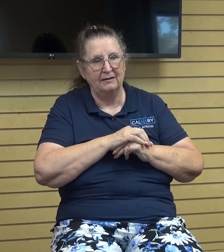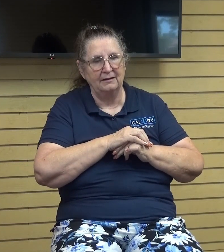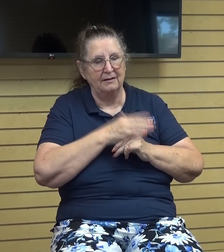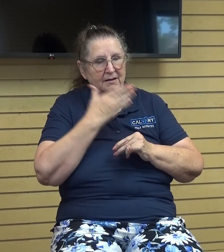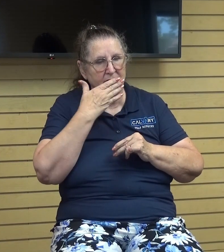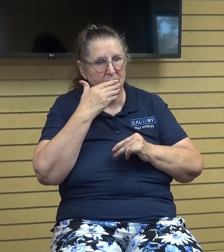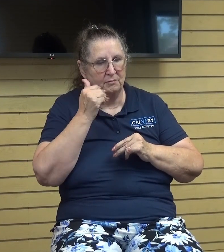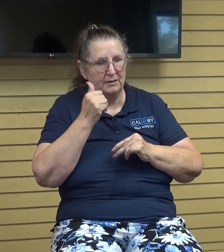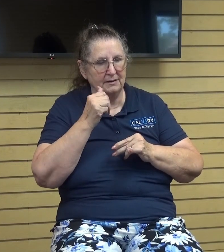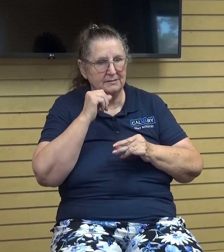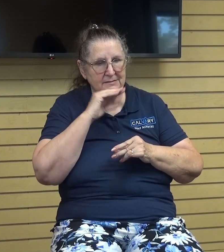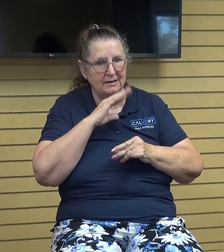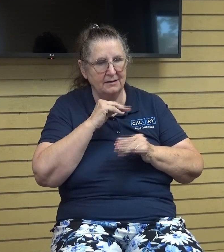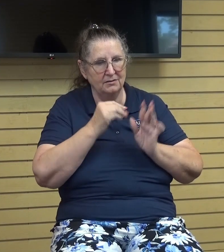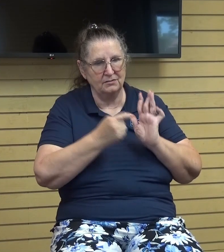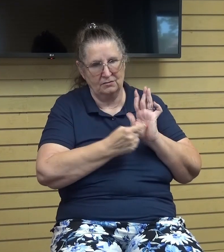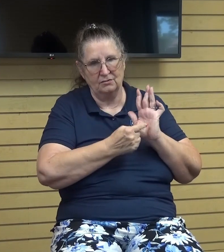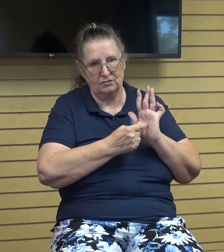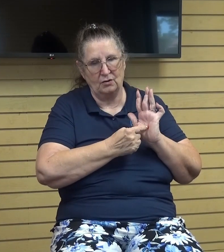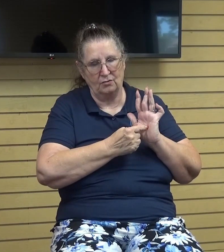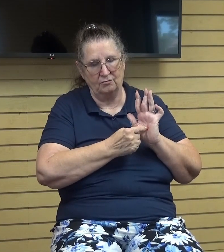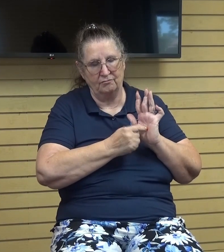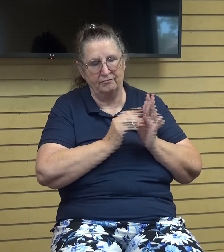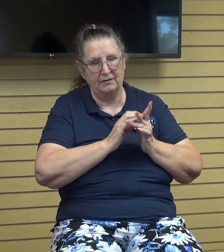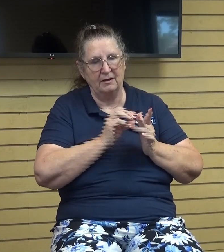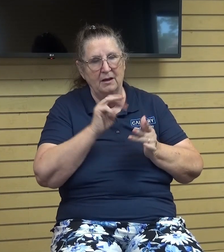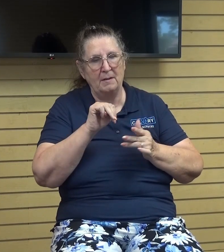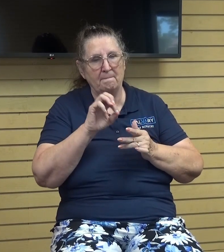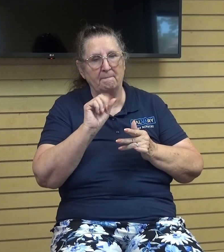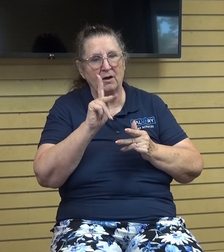eventually get exposed. Mark 4, verse